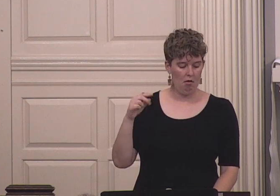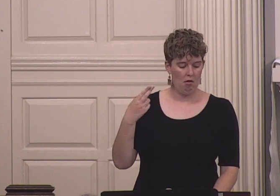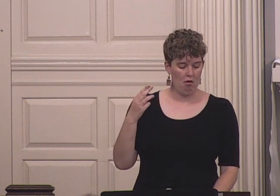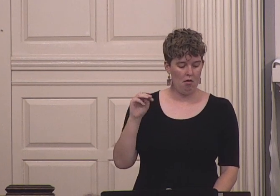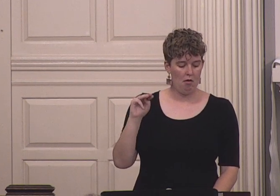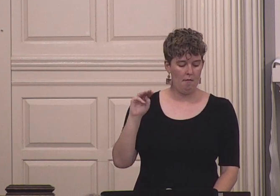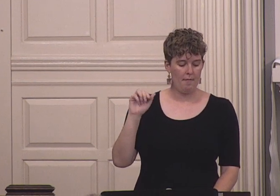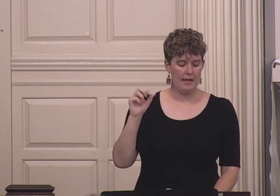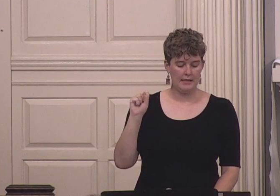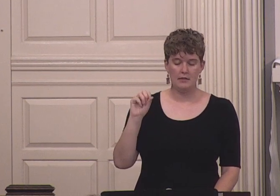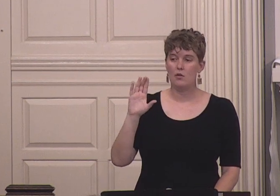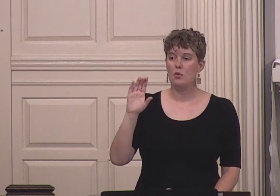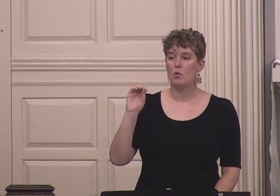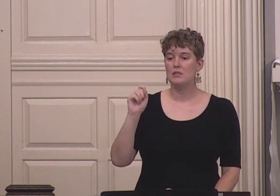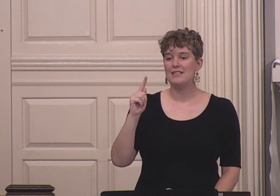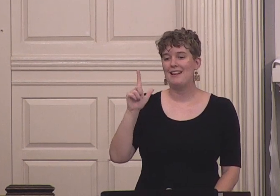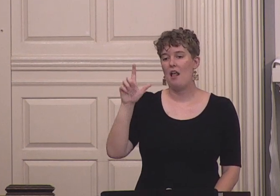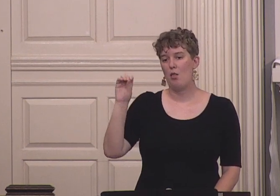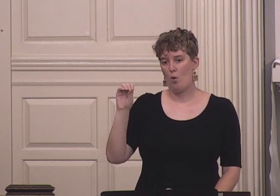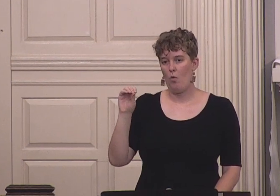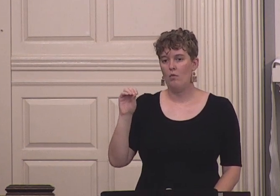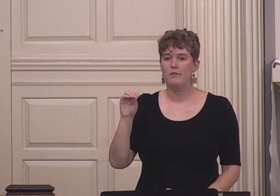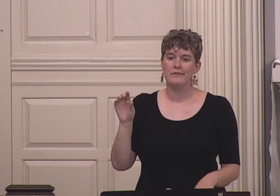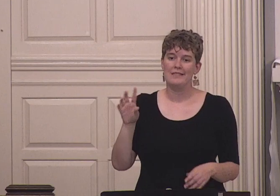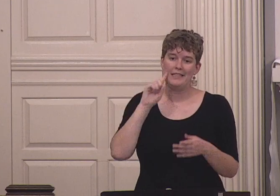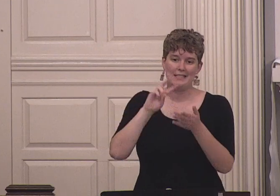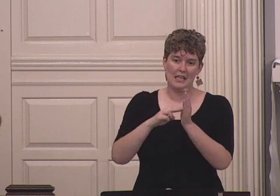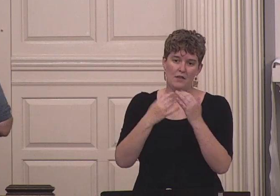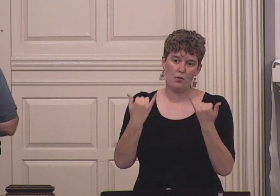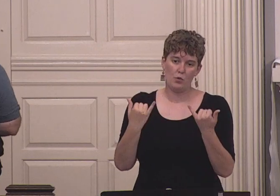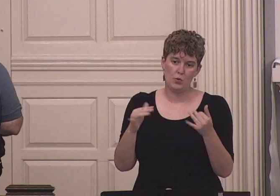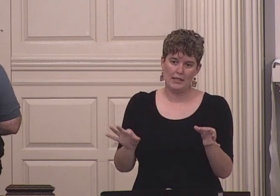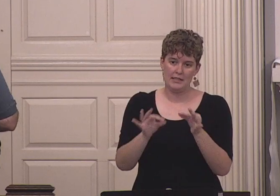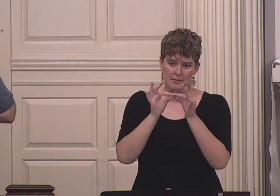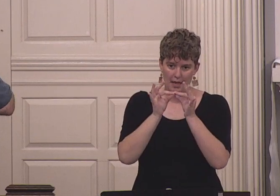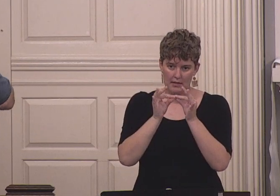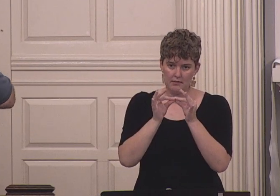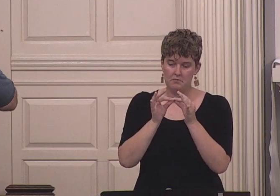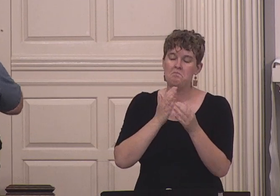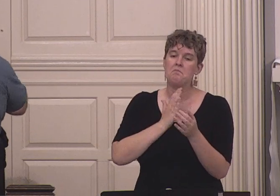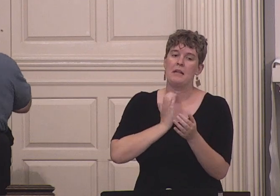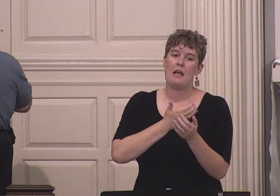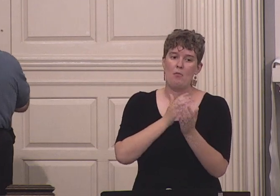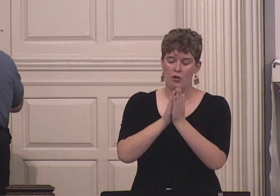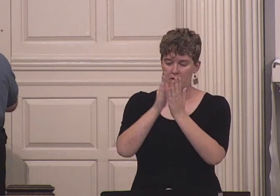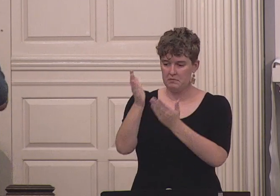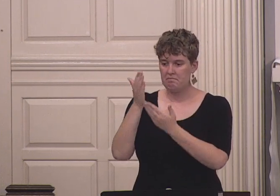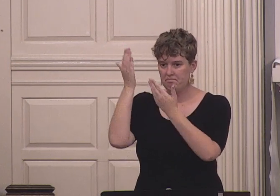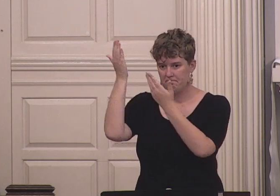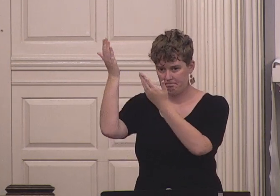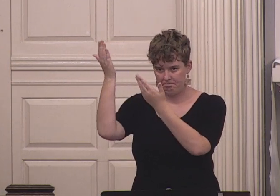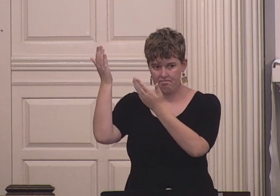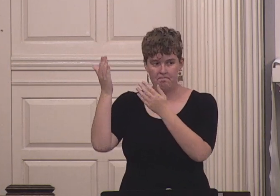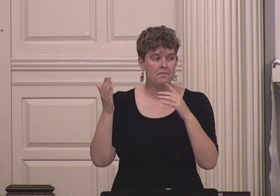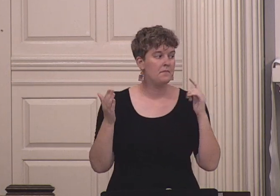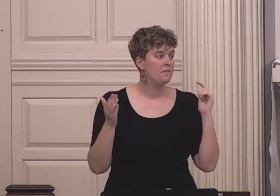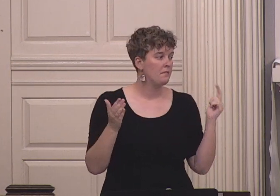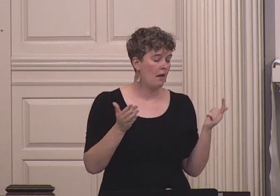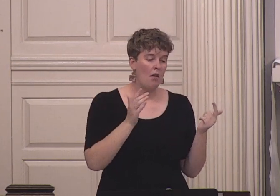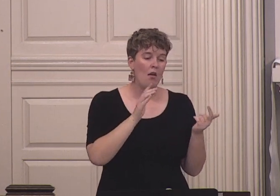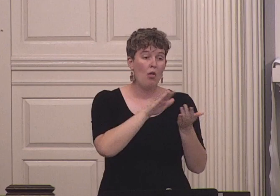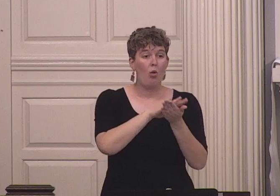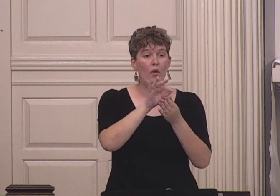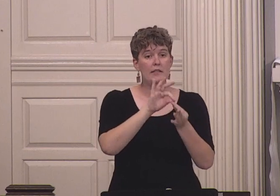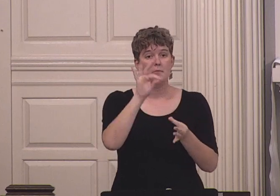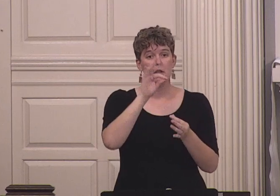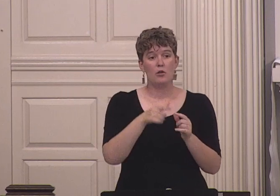being celebrated. We pray to the Lord. Lord, hear our prayer. May the Holy Spirit also renew our commitment